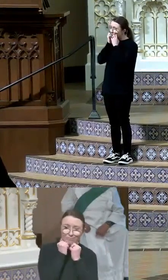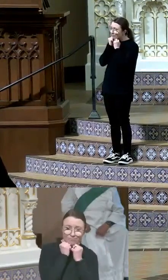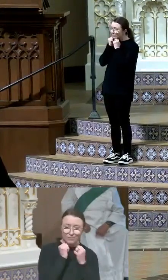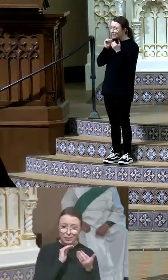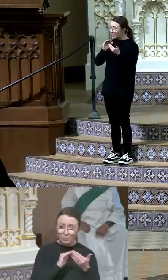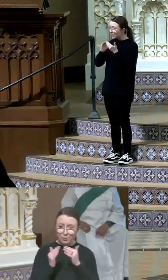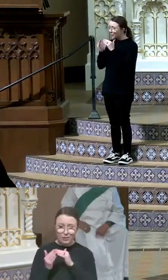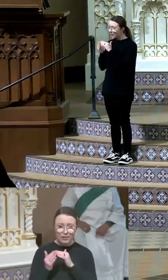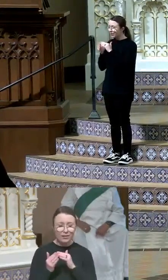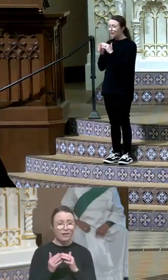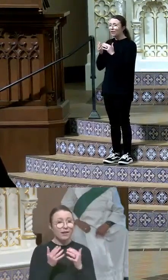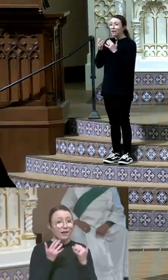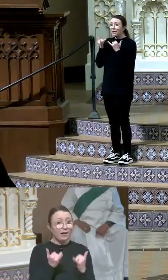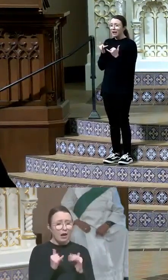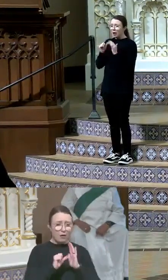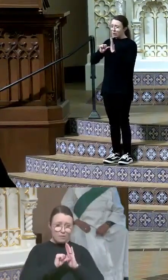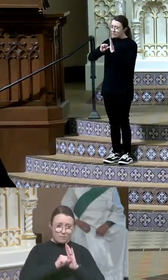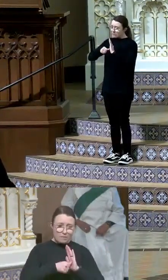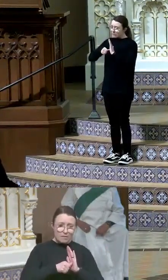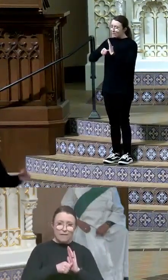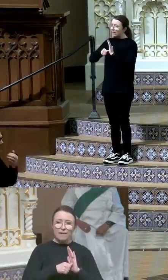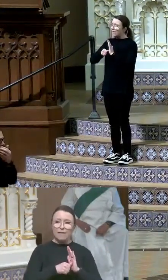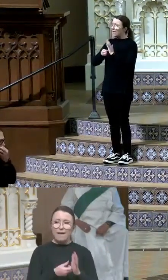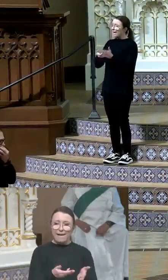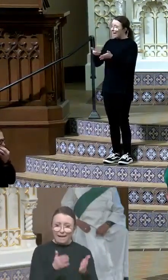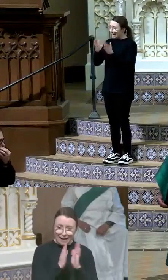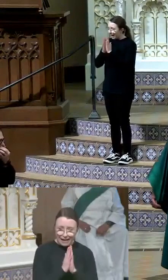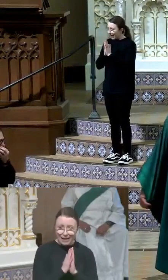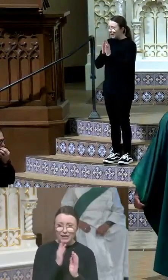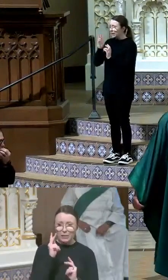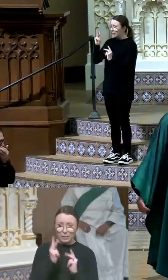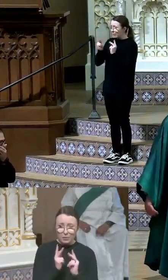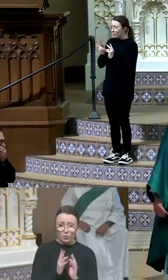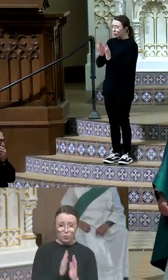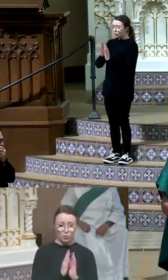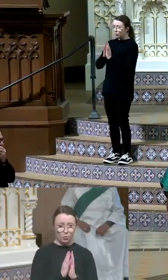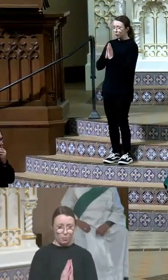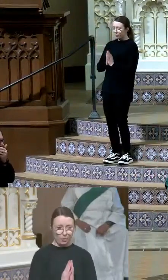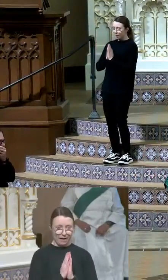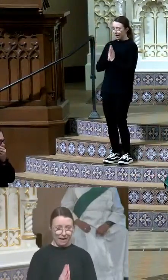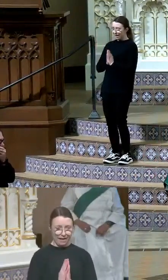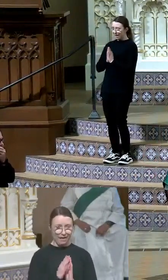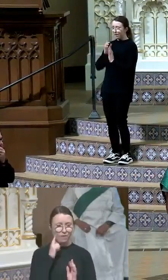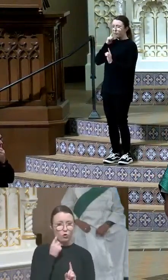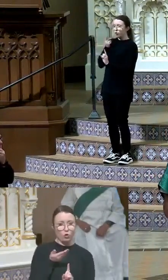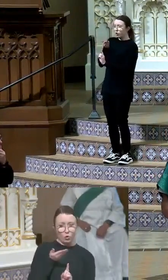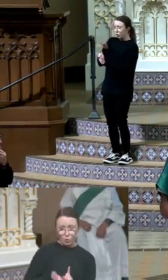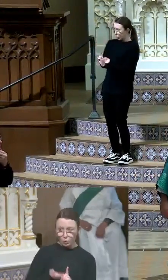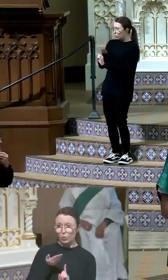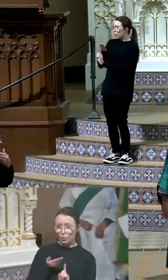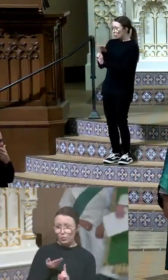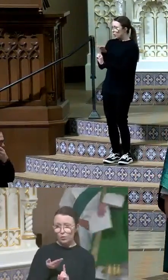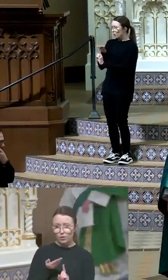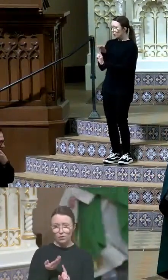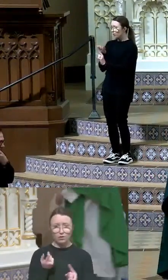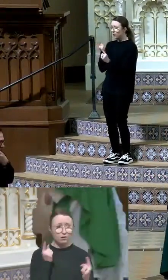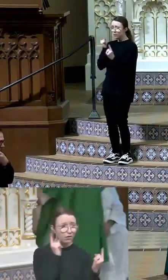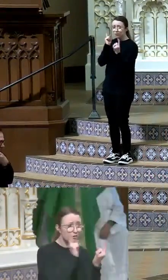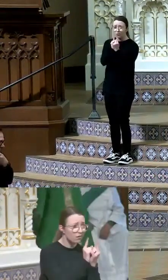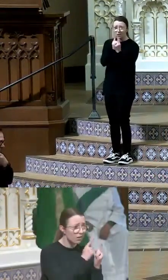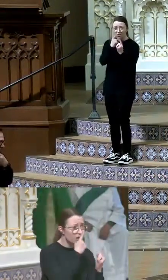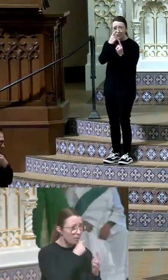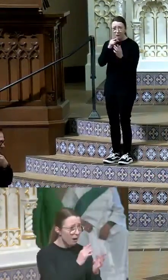praying for you. The more people that add to the prayer fund on your behalf, the clearer